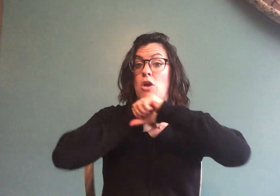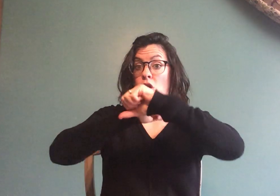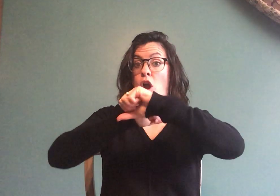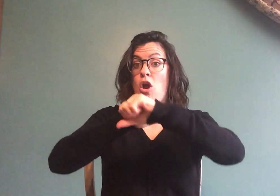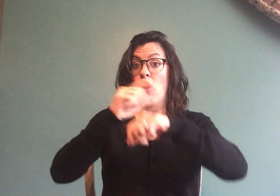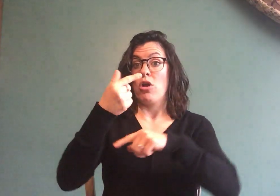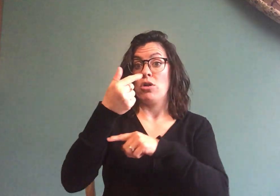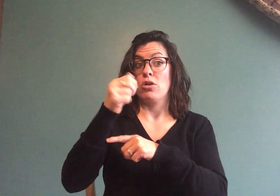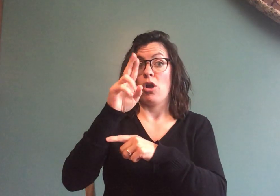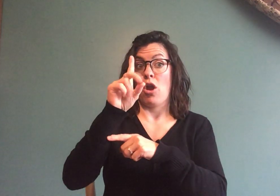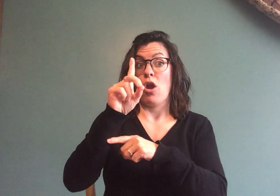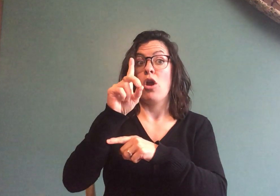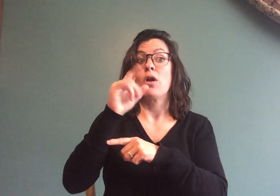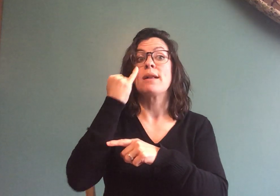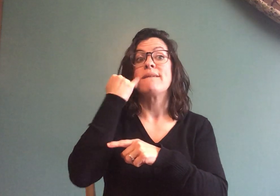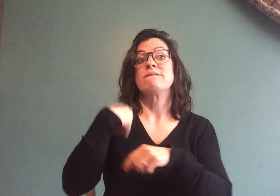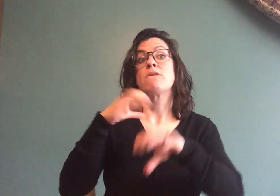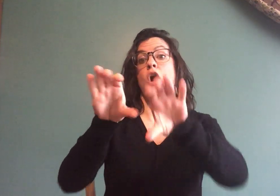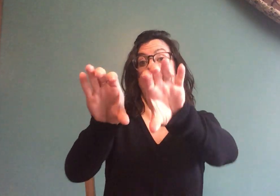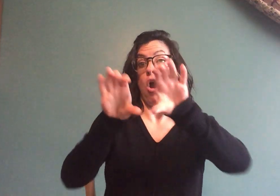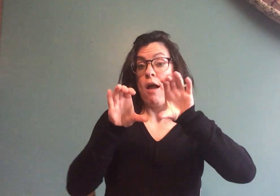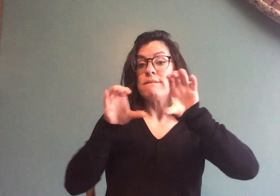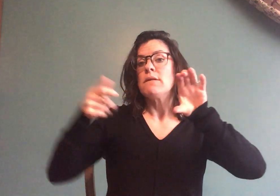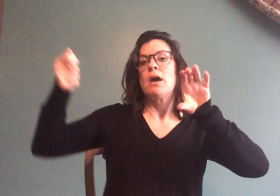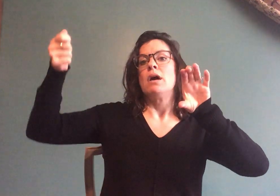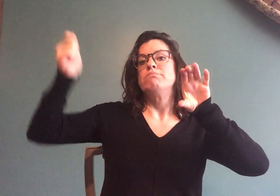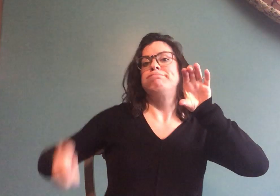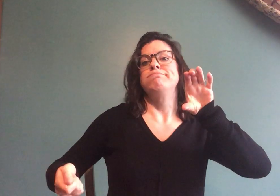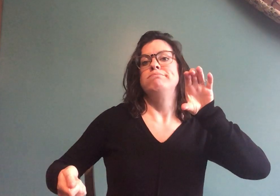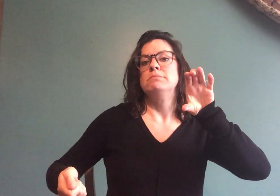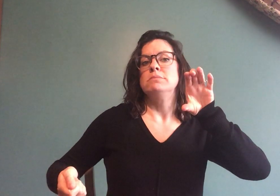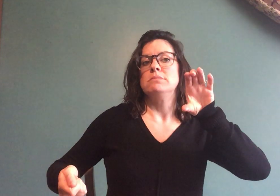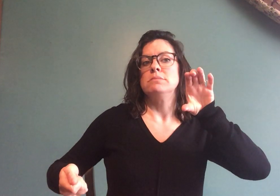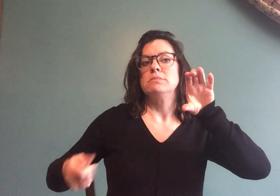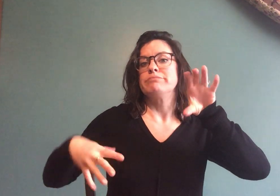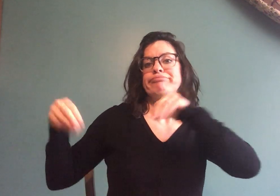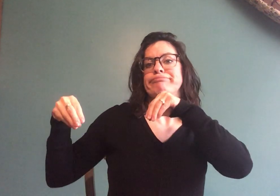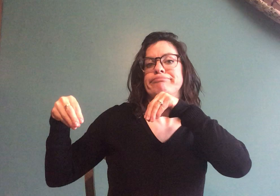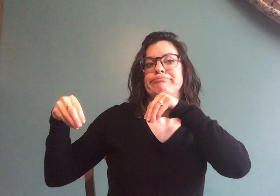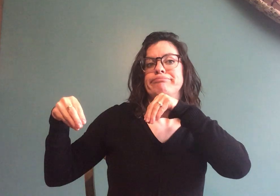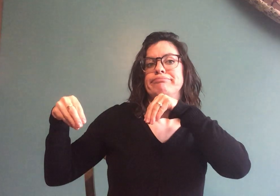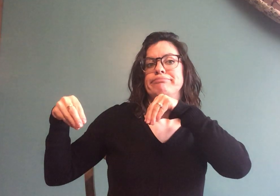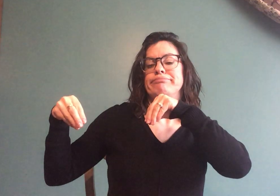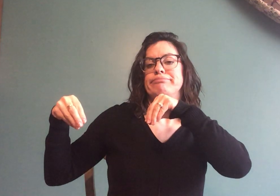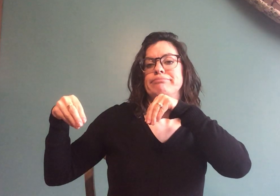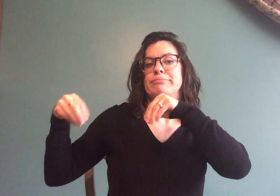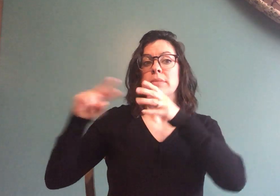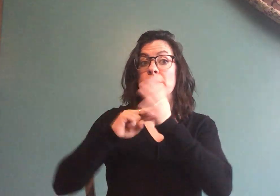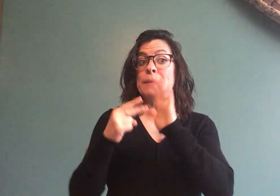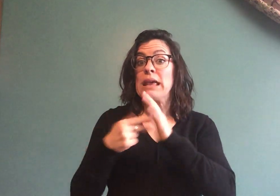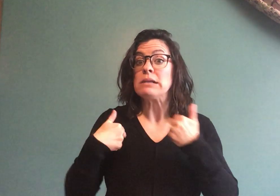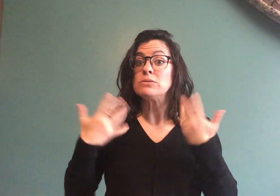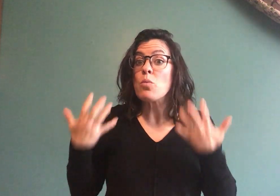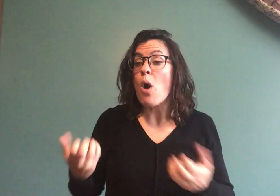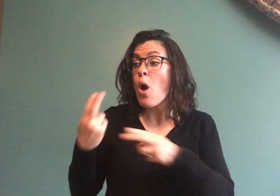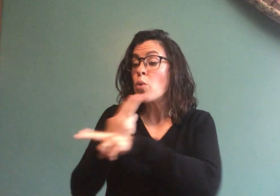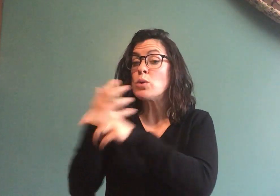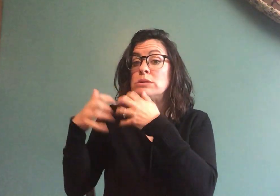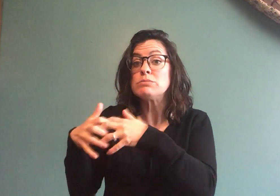or closes, okay, it would shut off the entire system to the motor. Therefore, I wouldn't